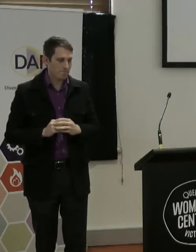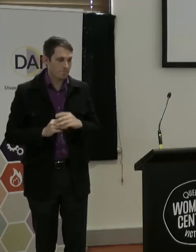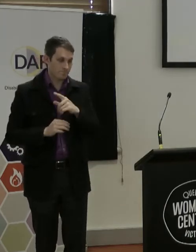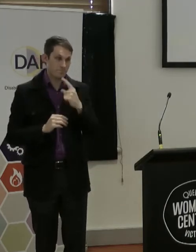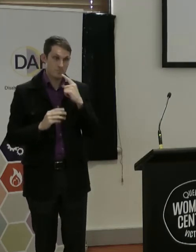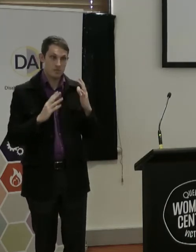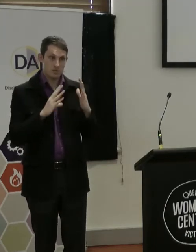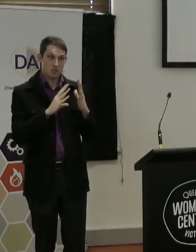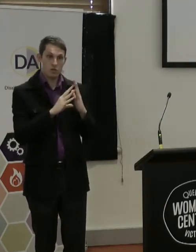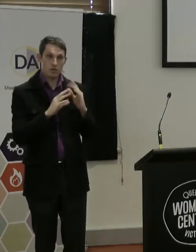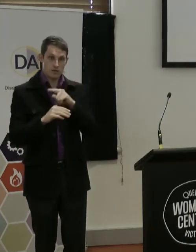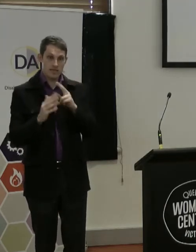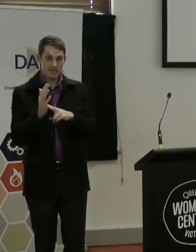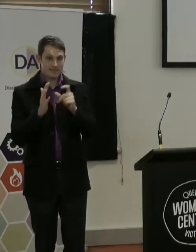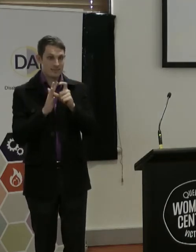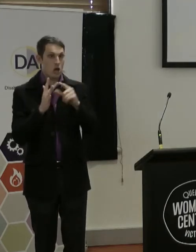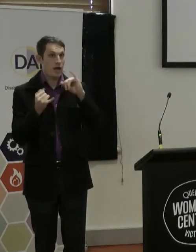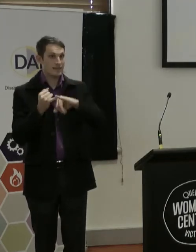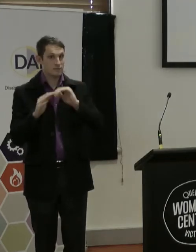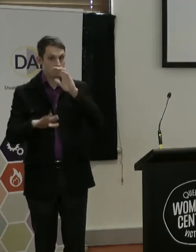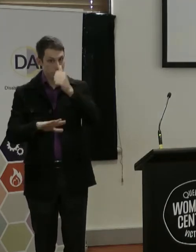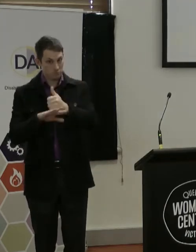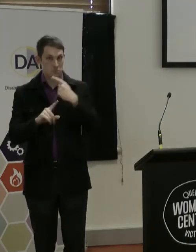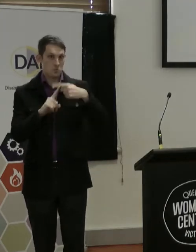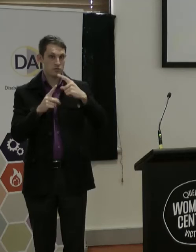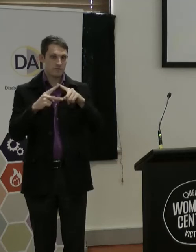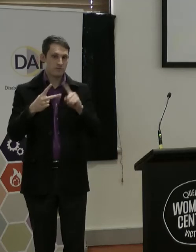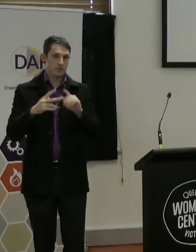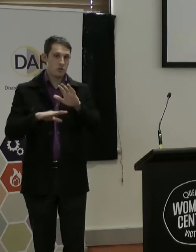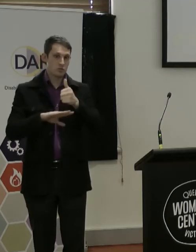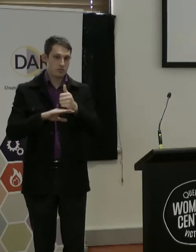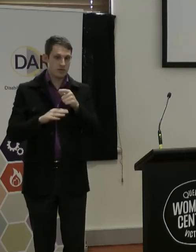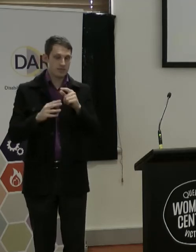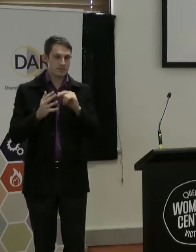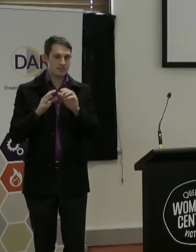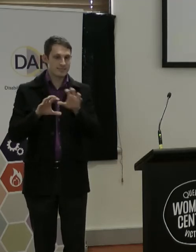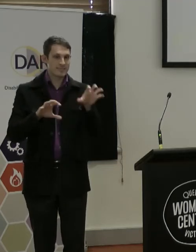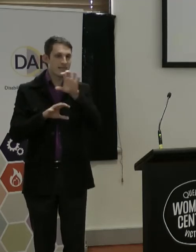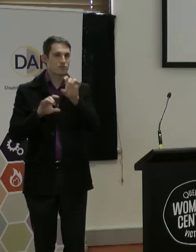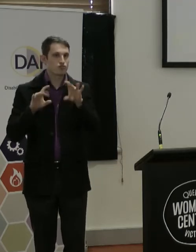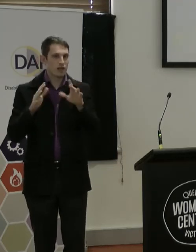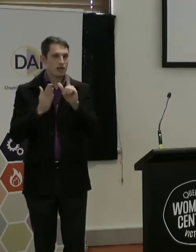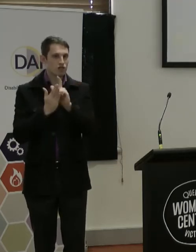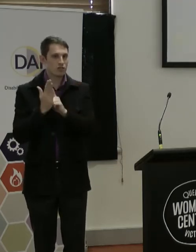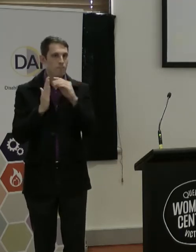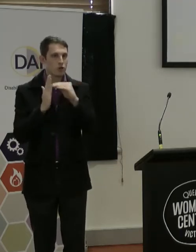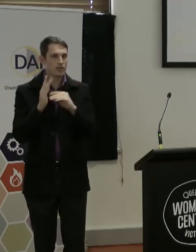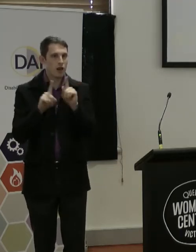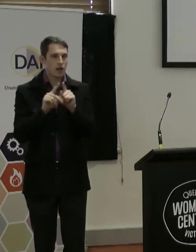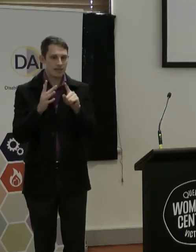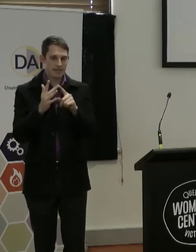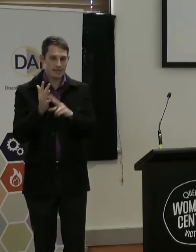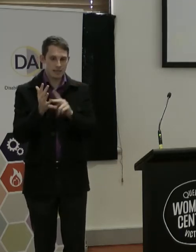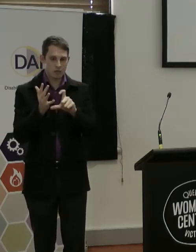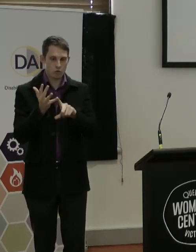of the National Disability Insurance Scheme Act, the adoption of state and territory legislation and policies such as inclusion action plans